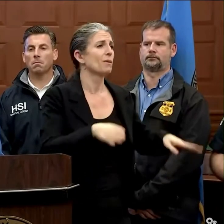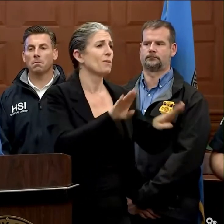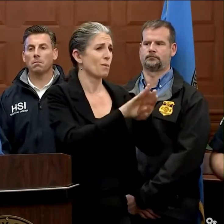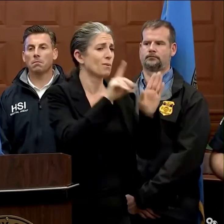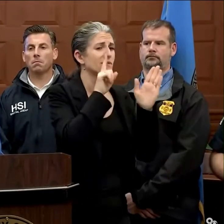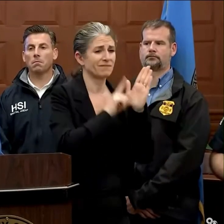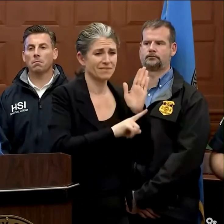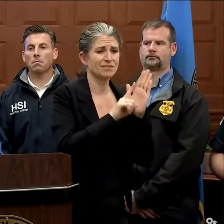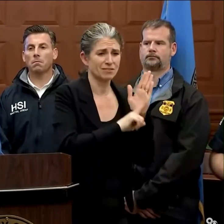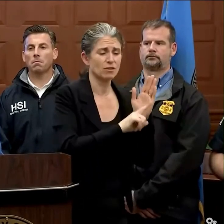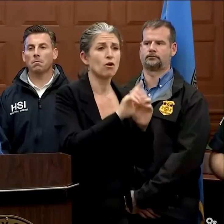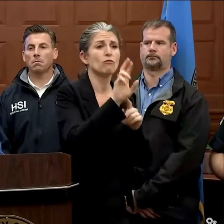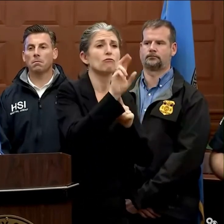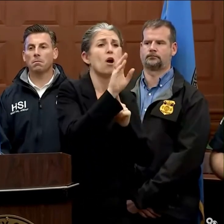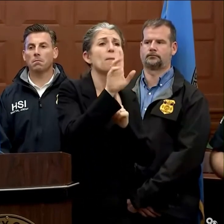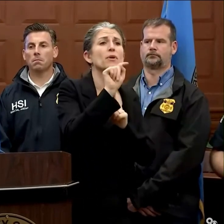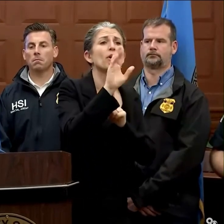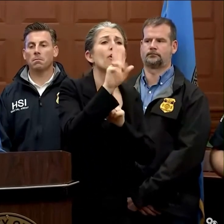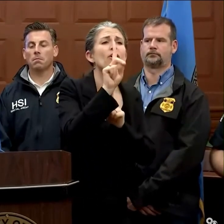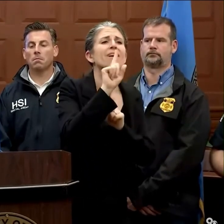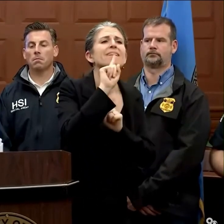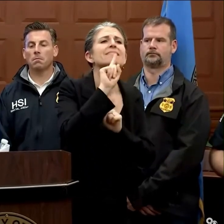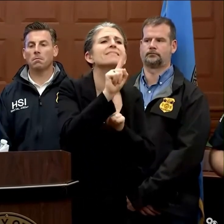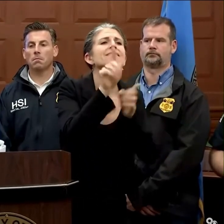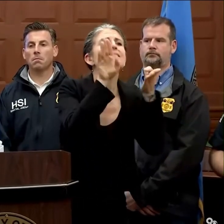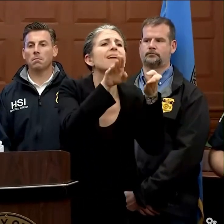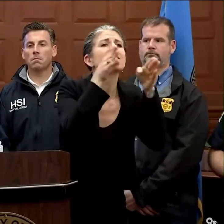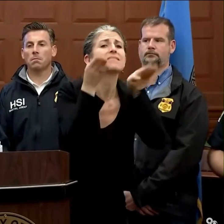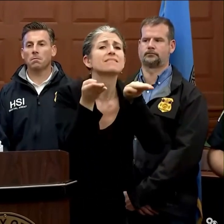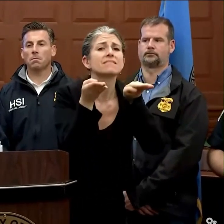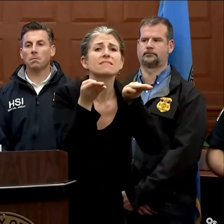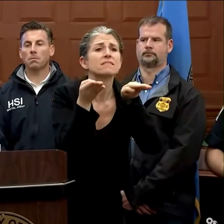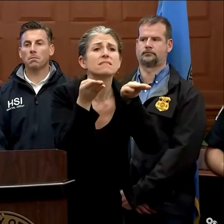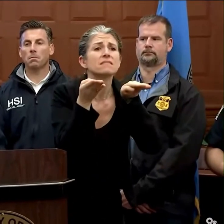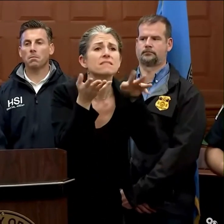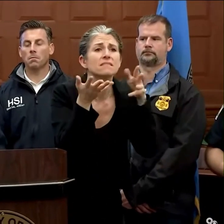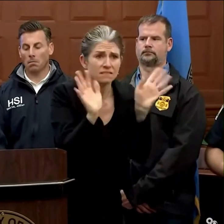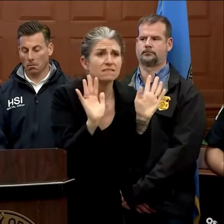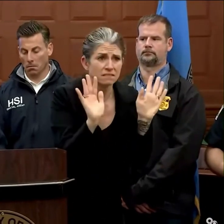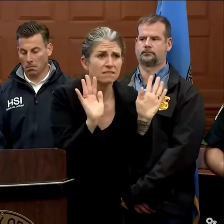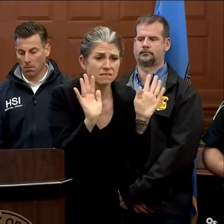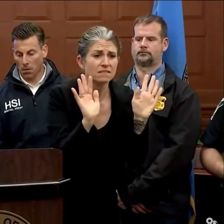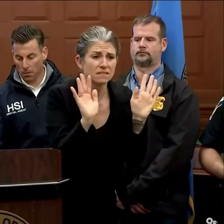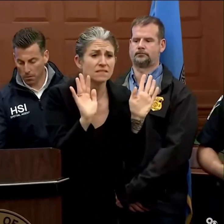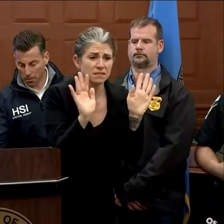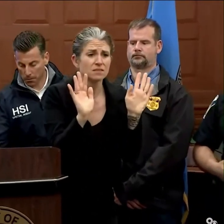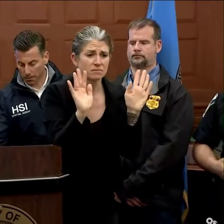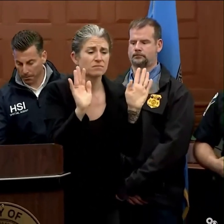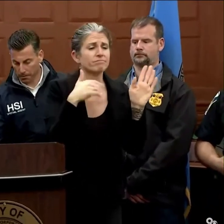Card is dead. Now I'm going to turn it over to Commissioner Sauschuck.